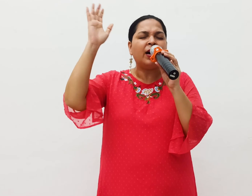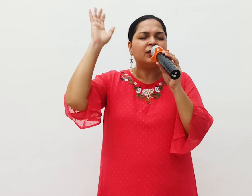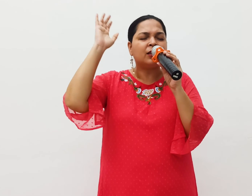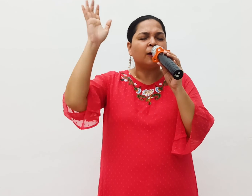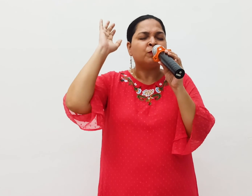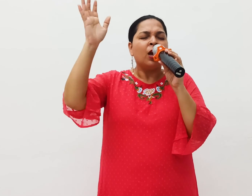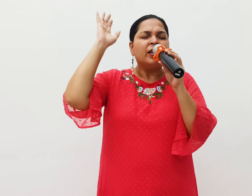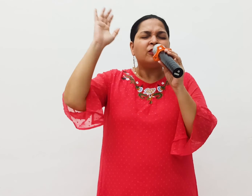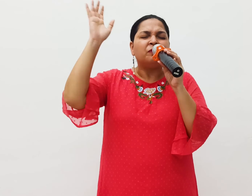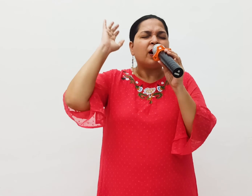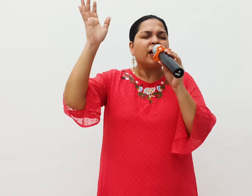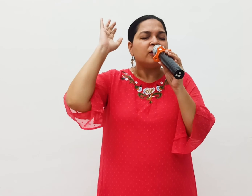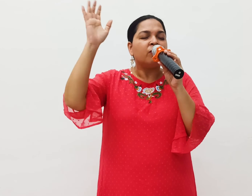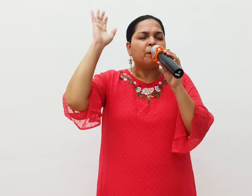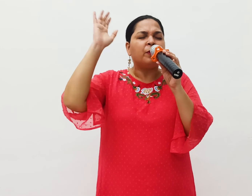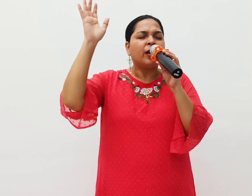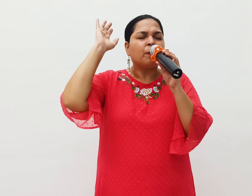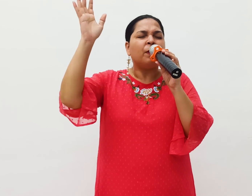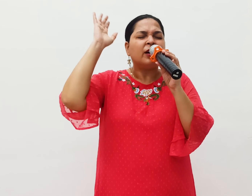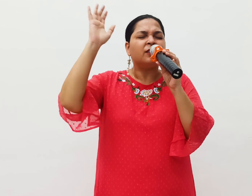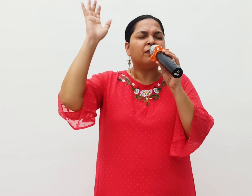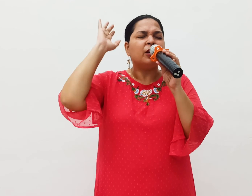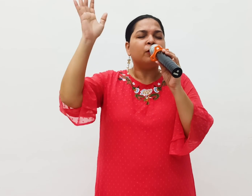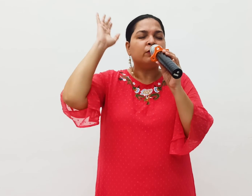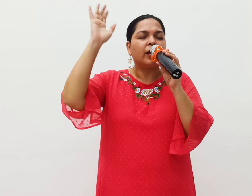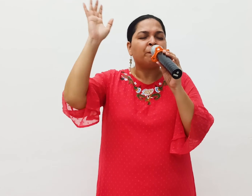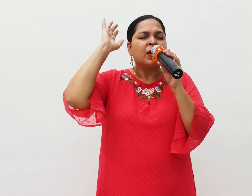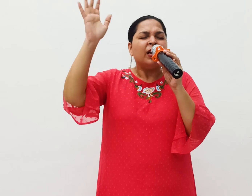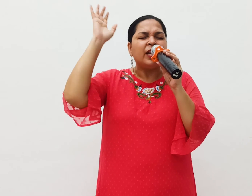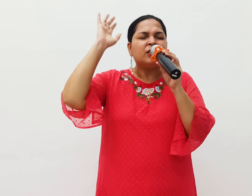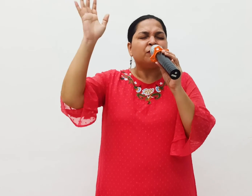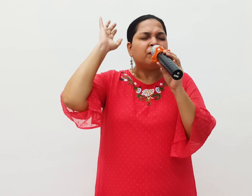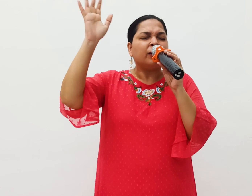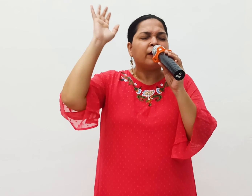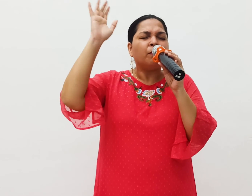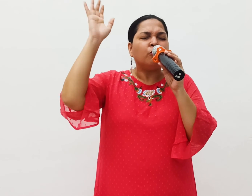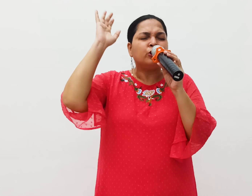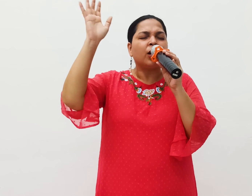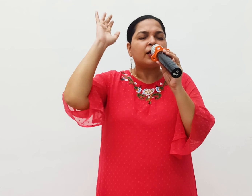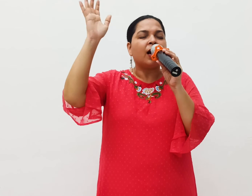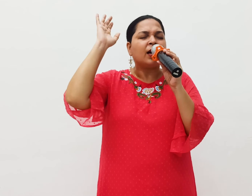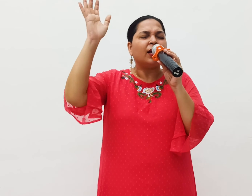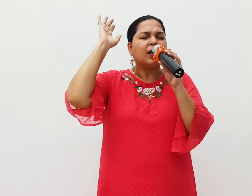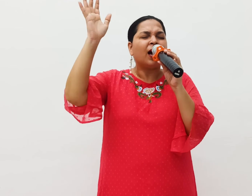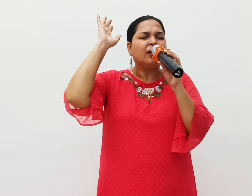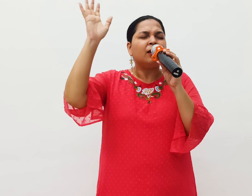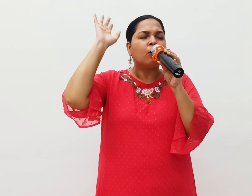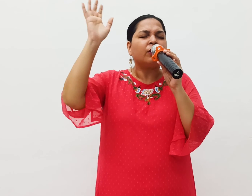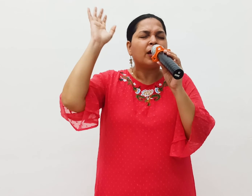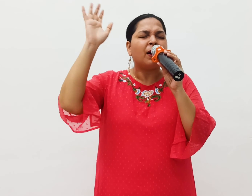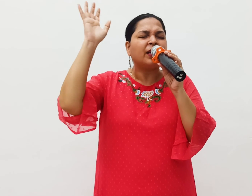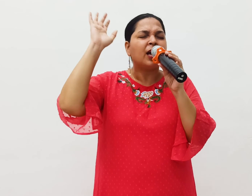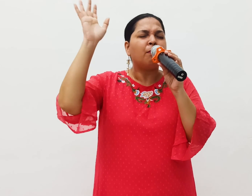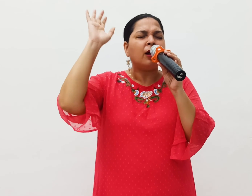ma ahantrada. Yes, Father, as we are praying, your power is available over there. Yes, Father, ribo shata akala